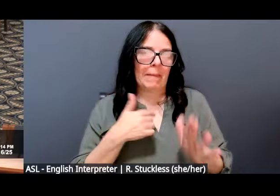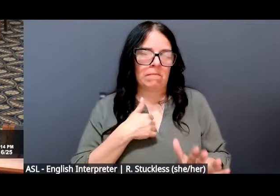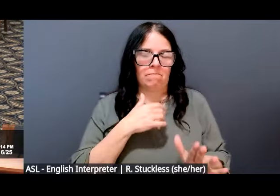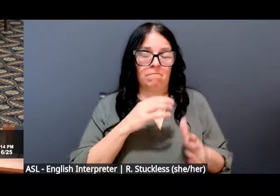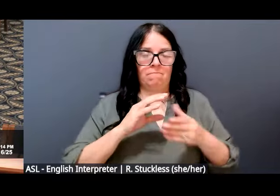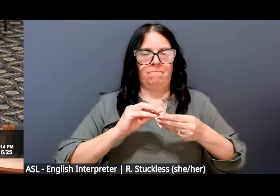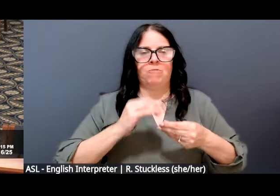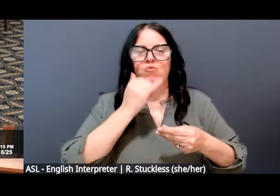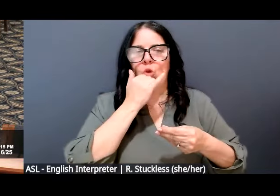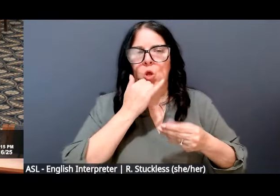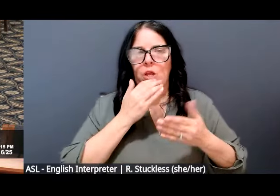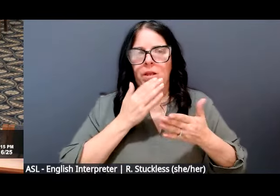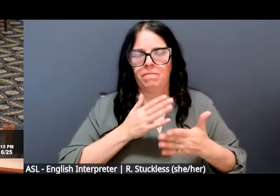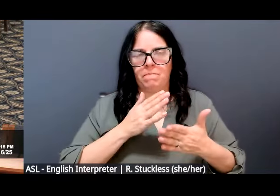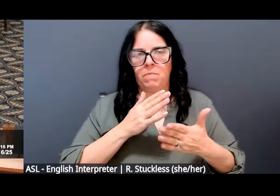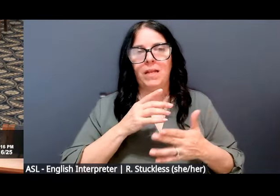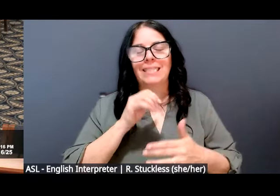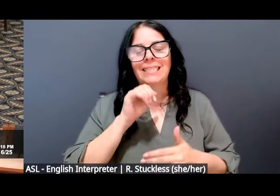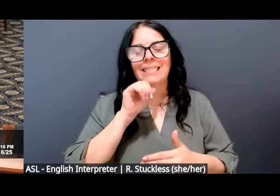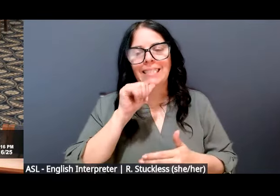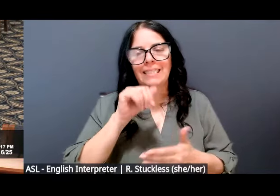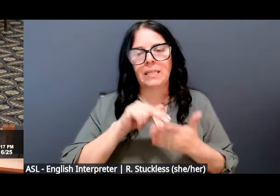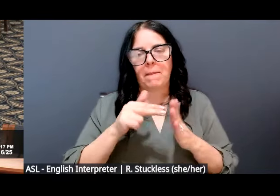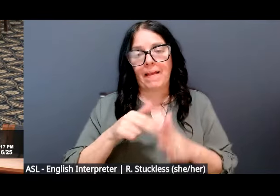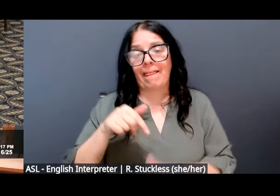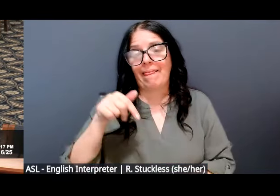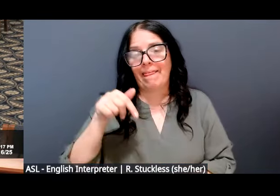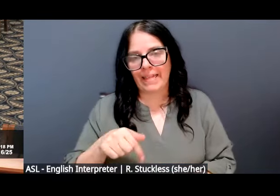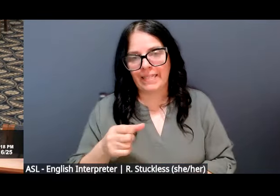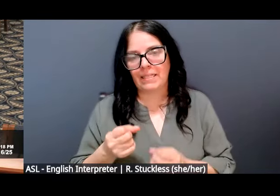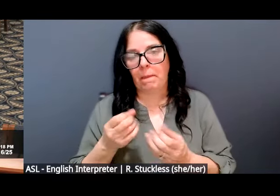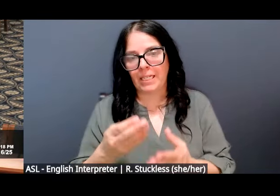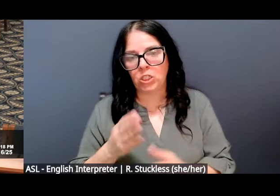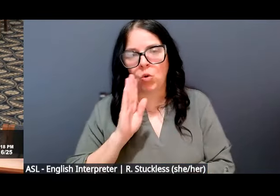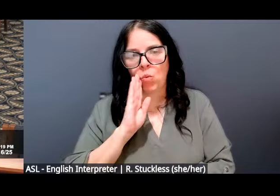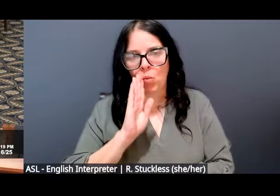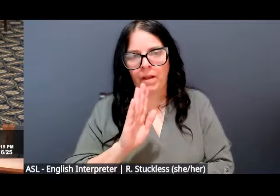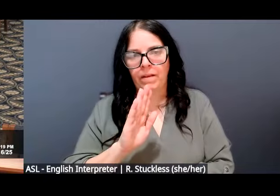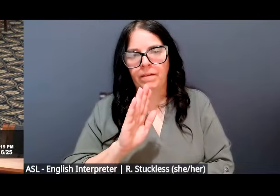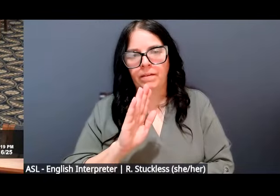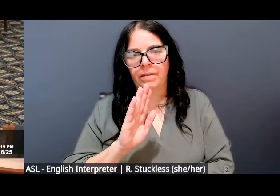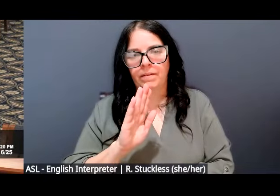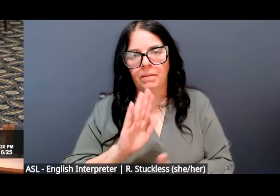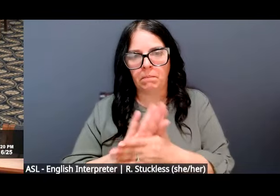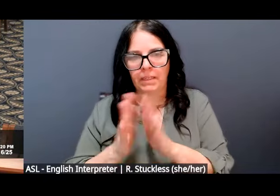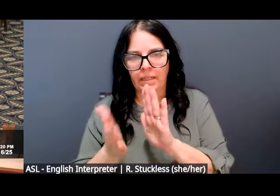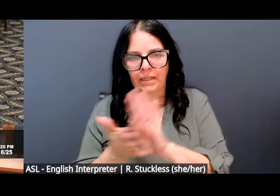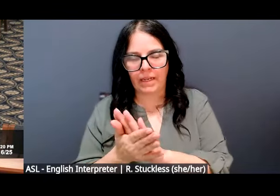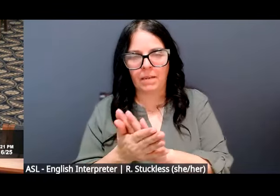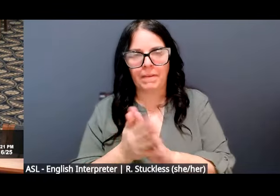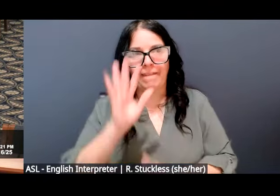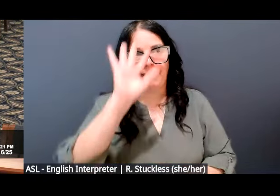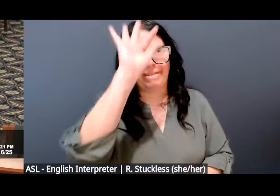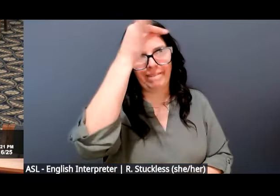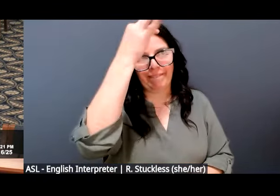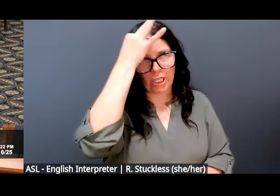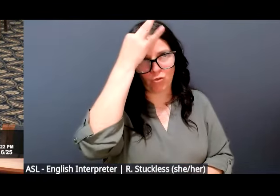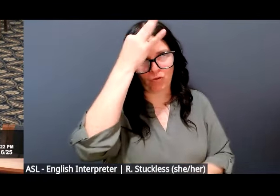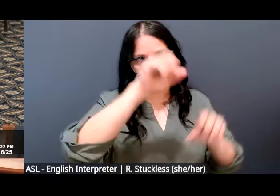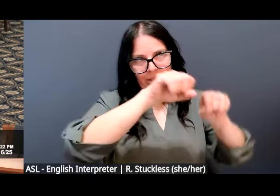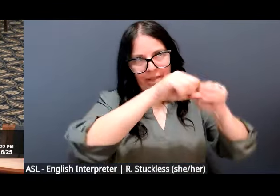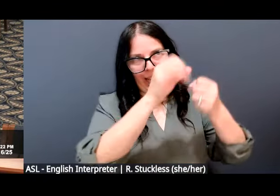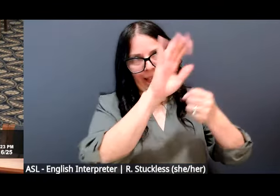that this petition would put federally unconstitutional language into the Michigan Constitution. It's more so that